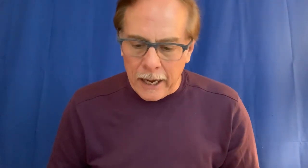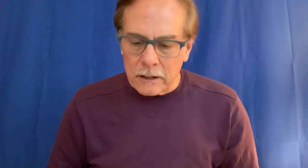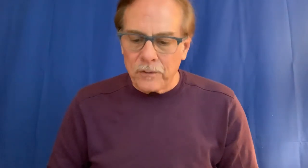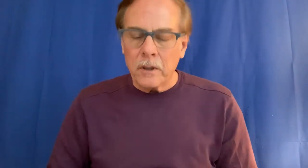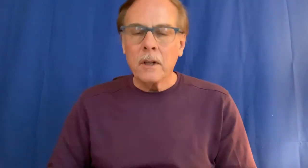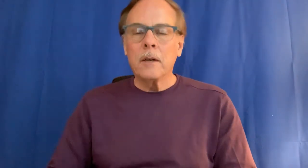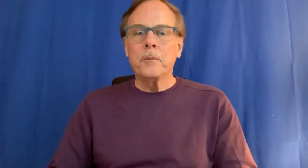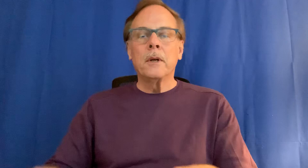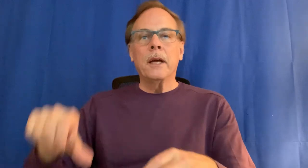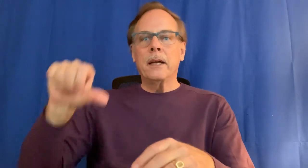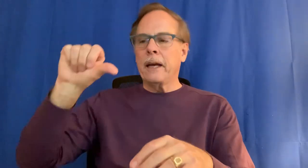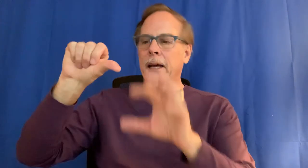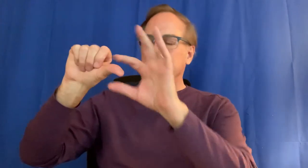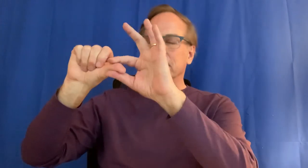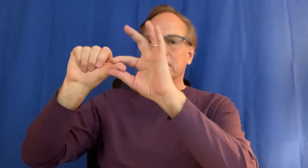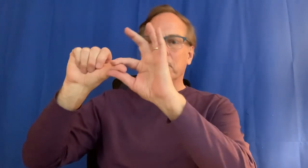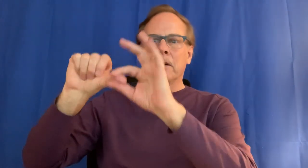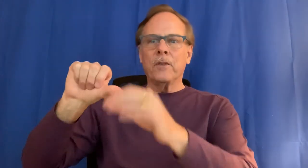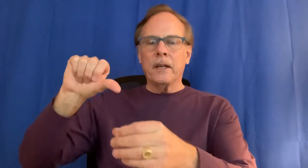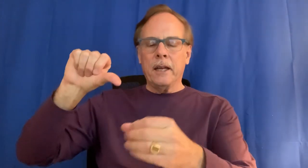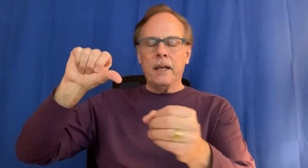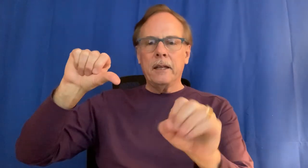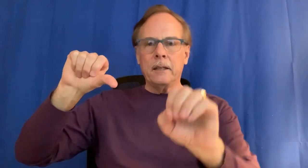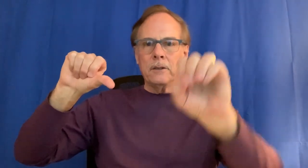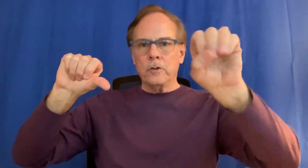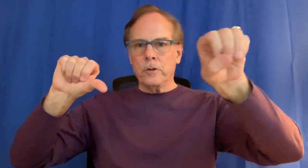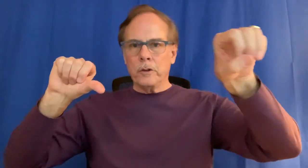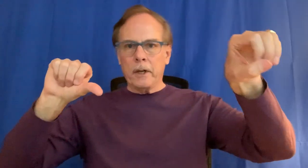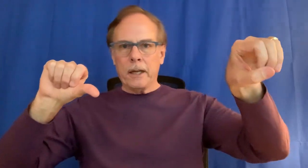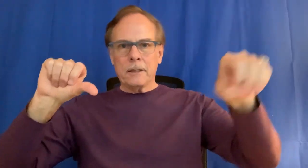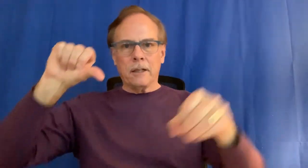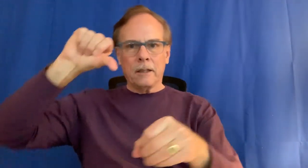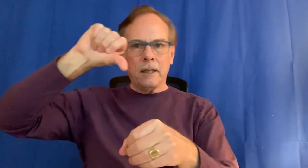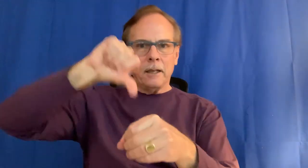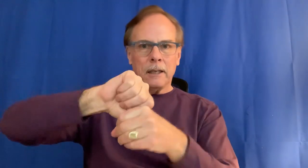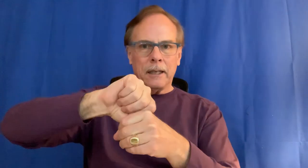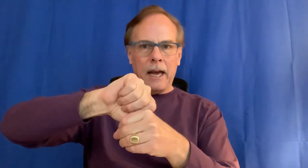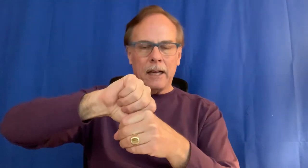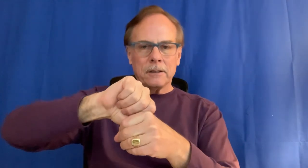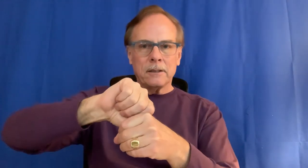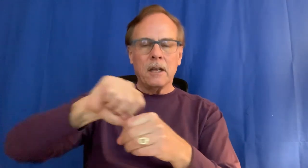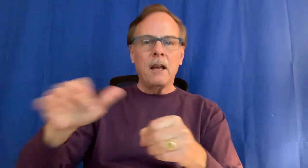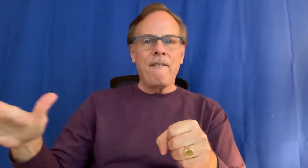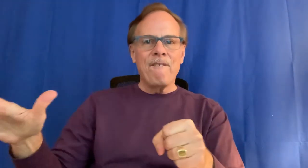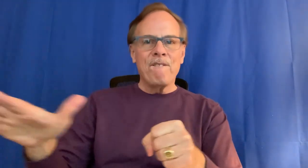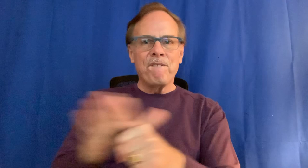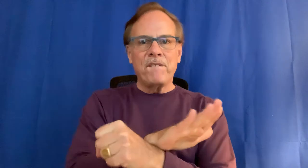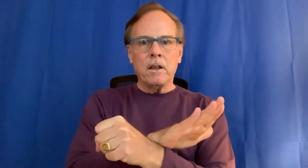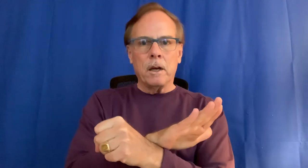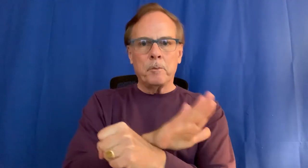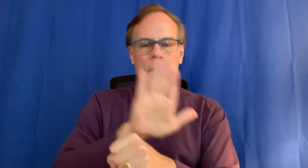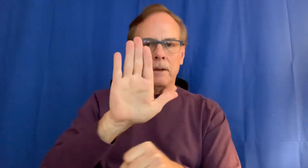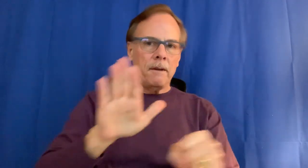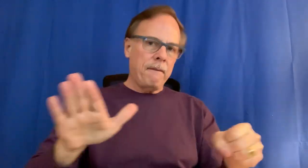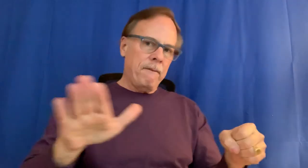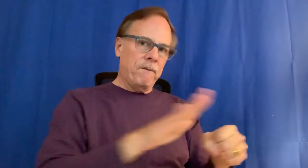Gas fill up. Gas is the modified A into your hand like that. Gas fill up. Fill